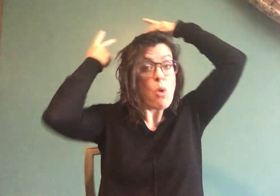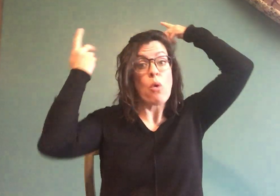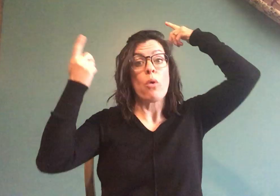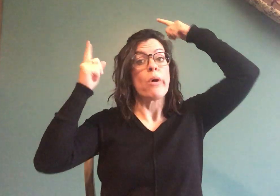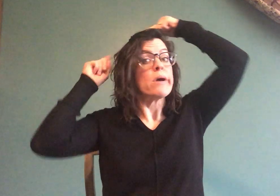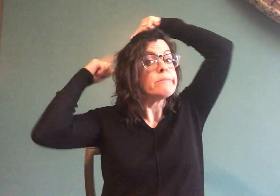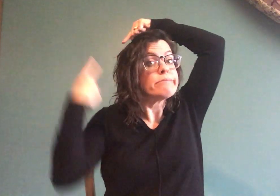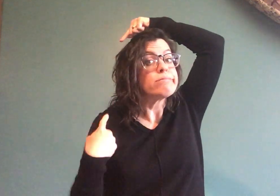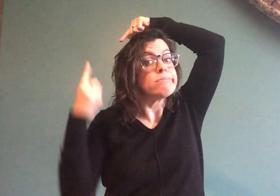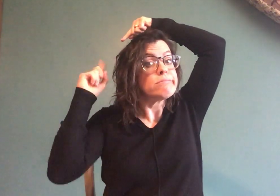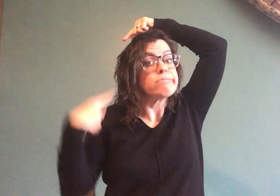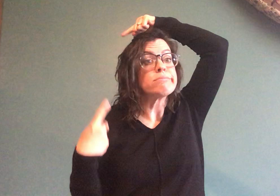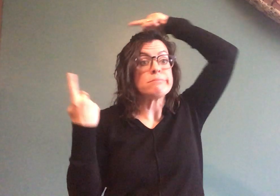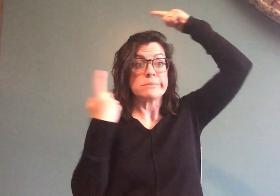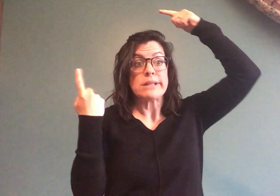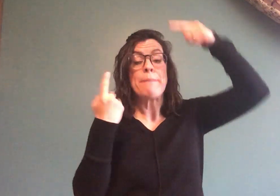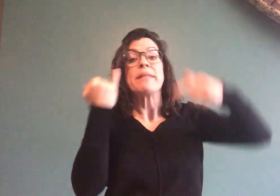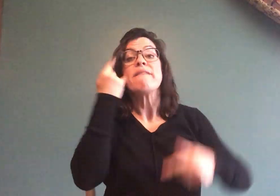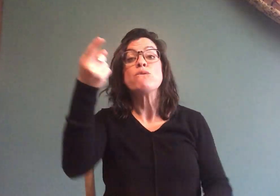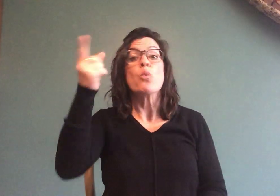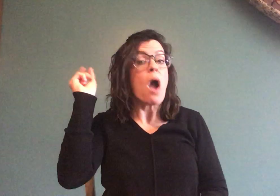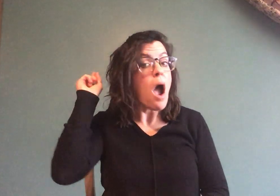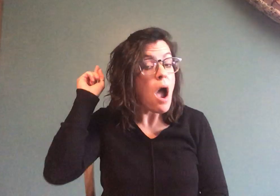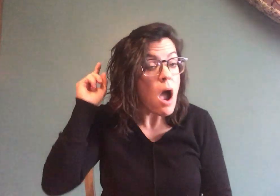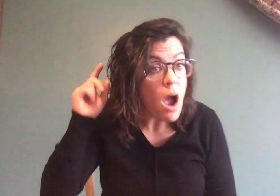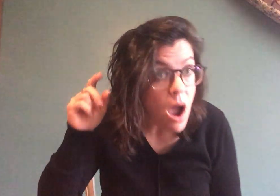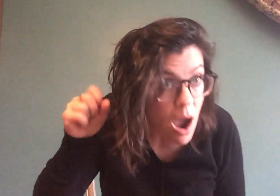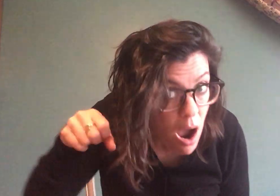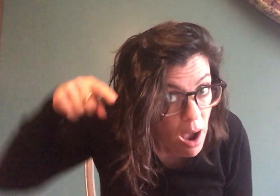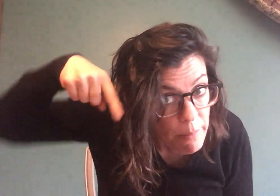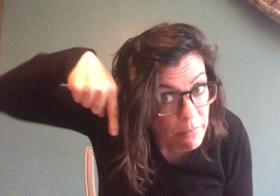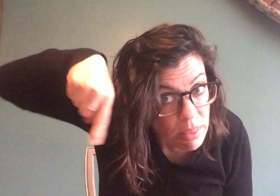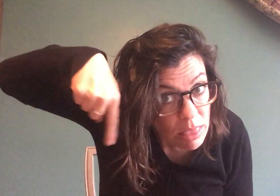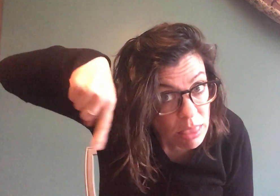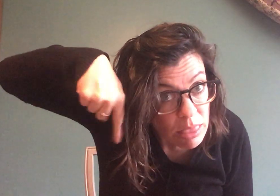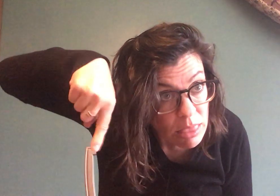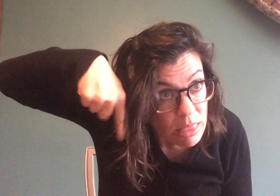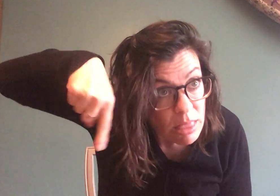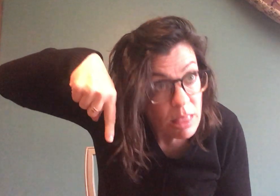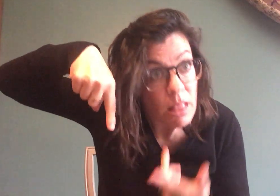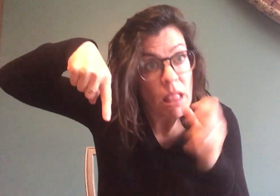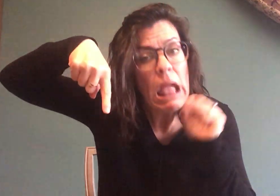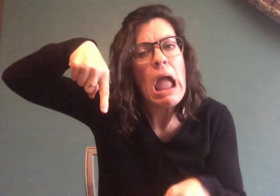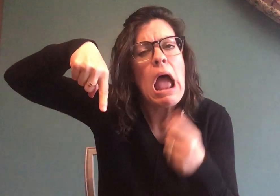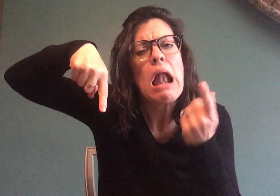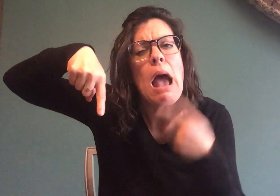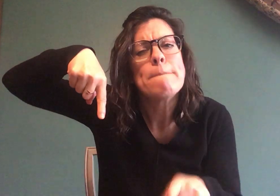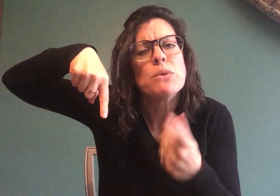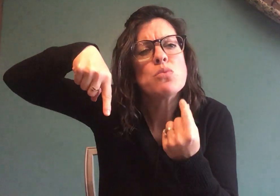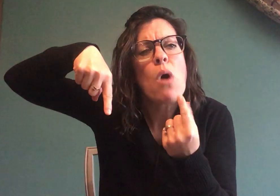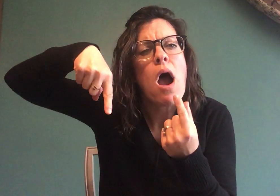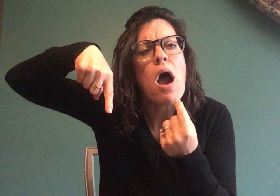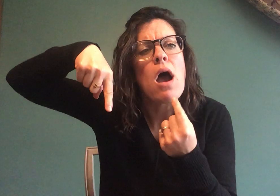It can basically rip your hair out. Okay, or out. yeah, or basically pull your face into